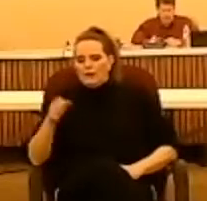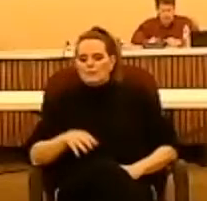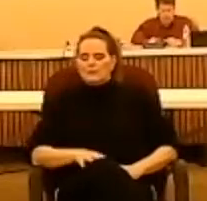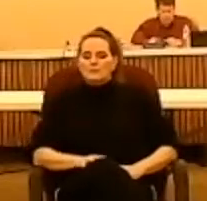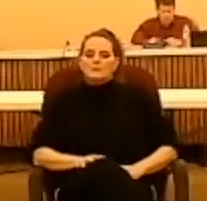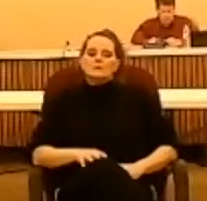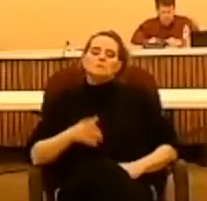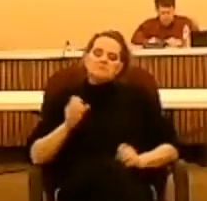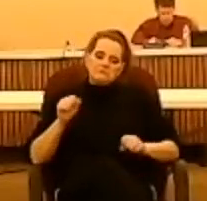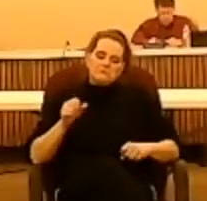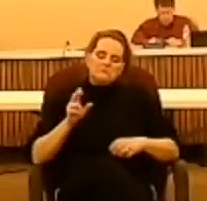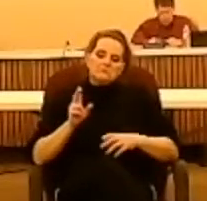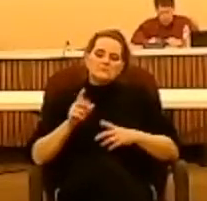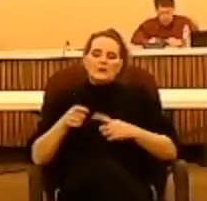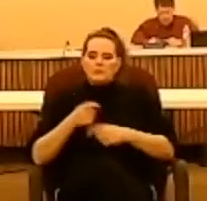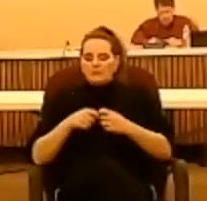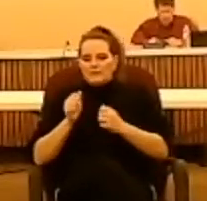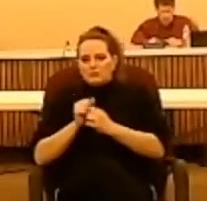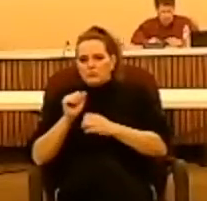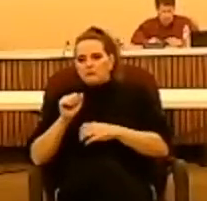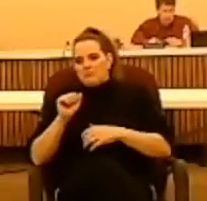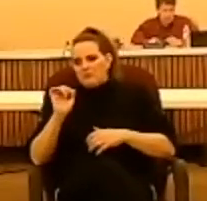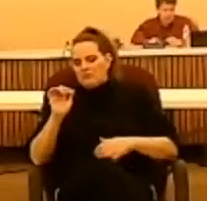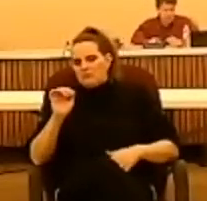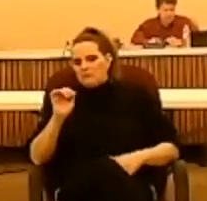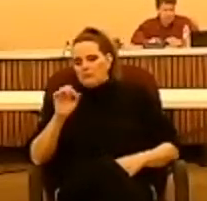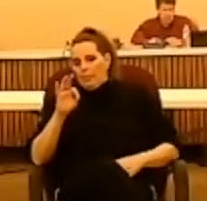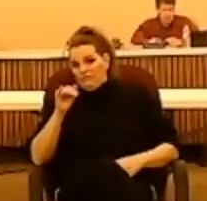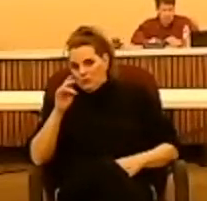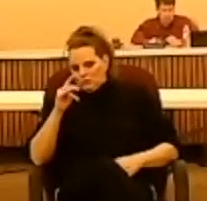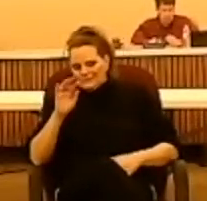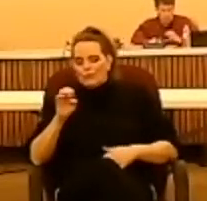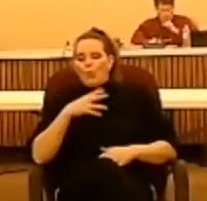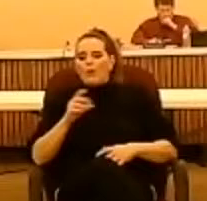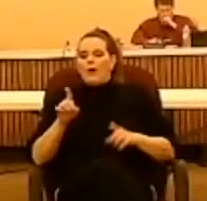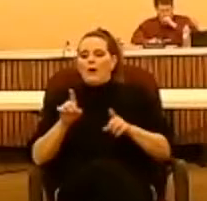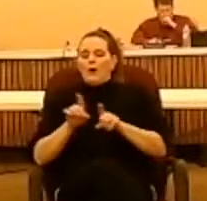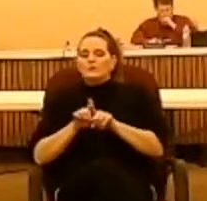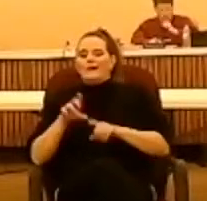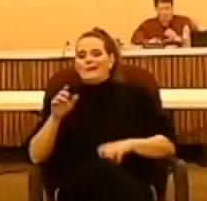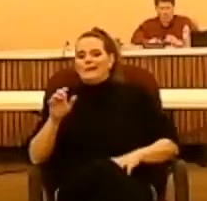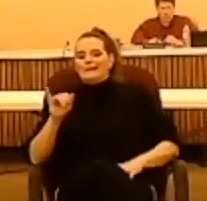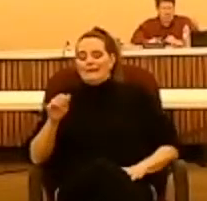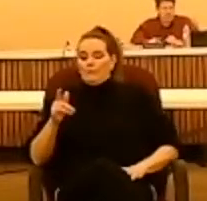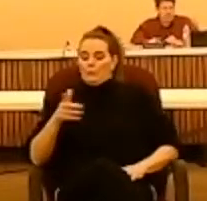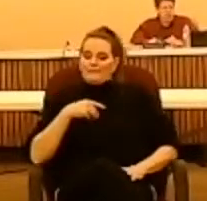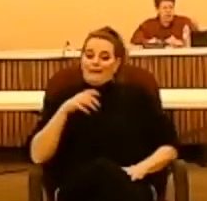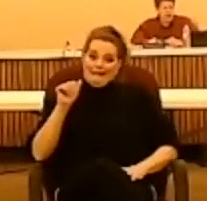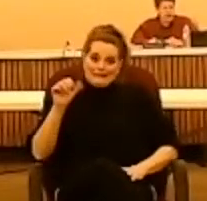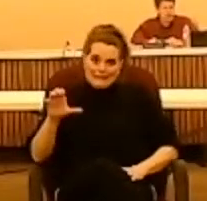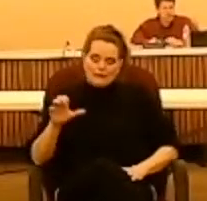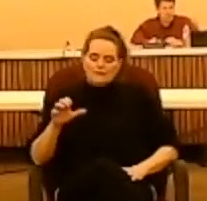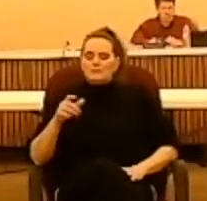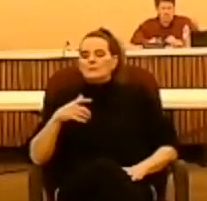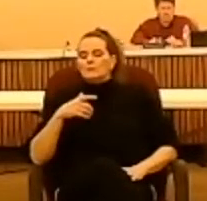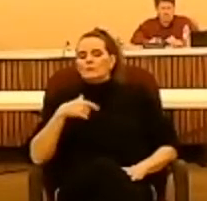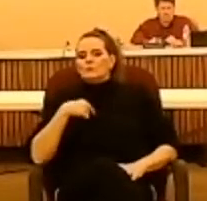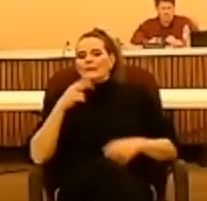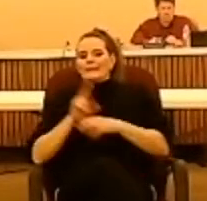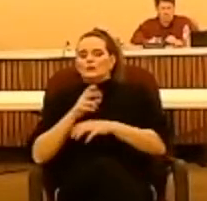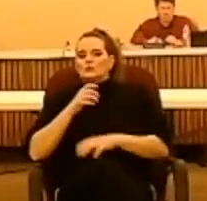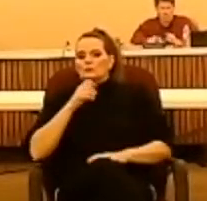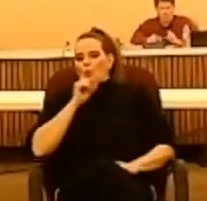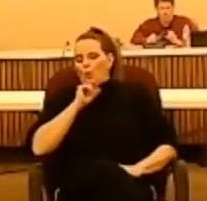that there, or if we wanted this to have air conditioning capability, we could potentially put that there as well.